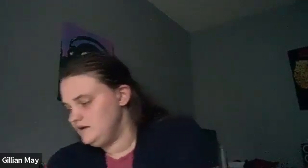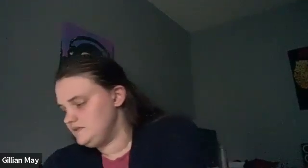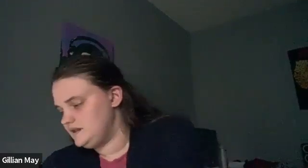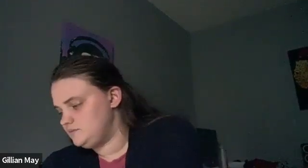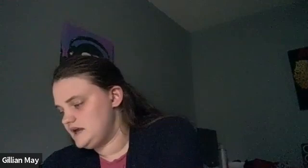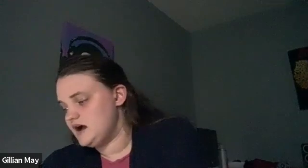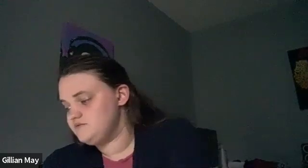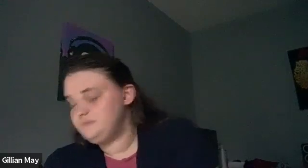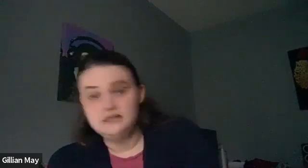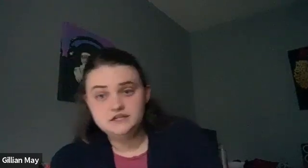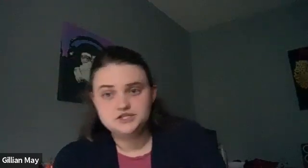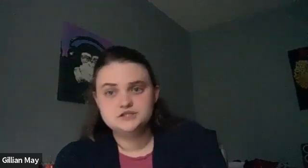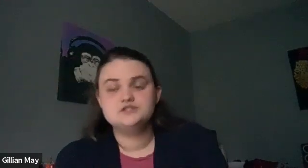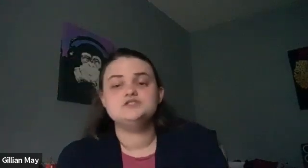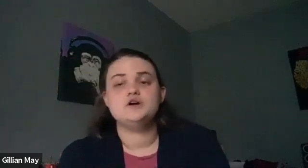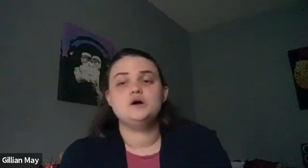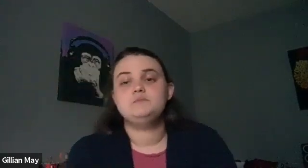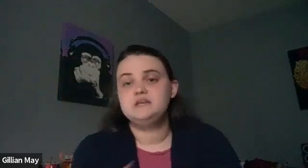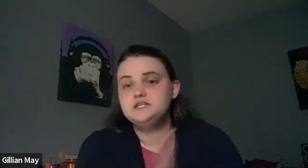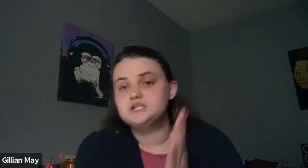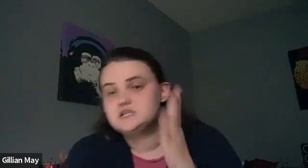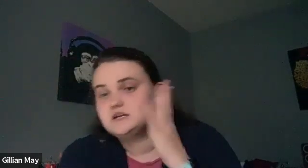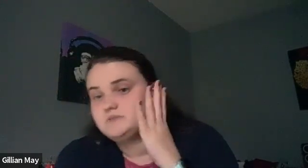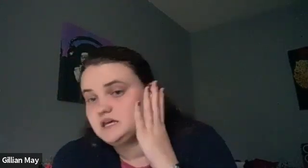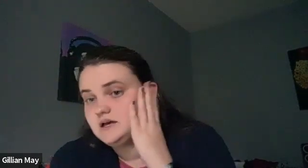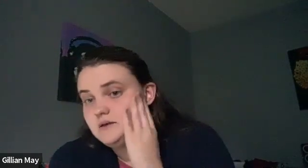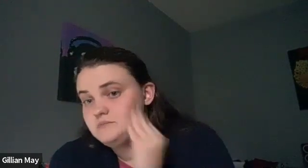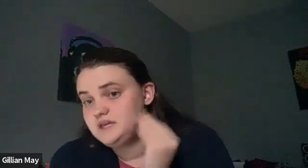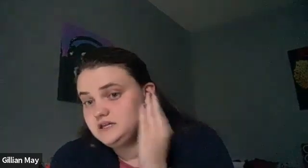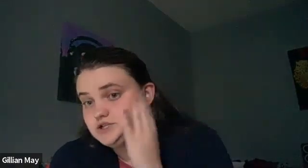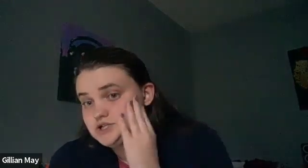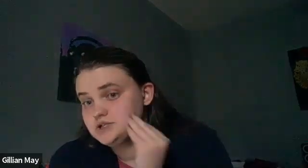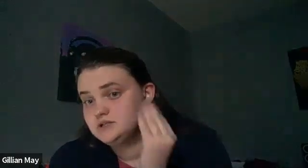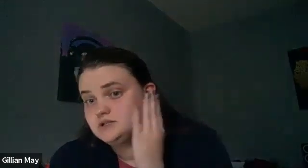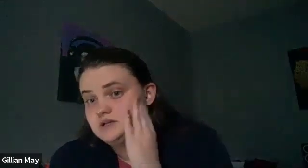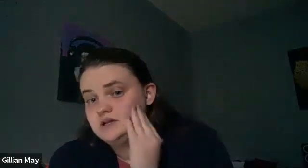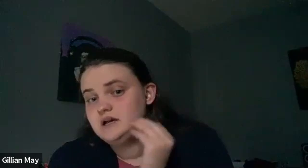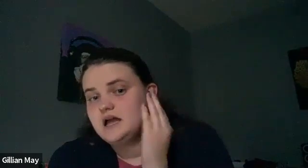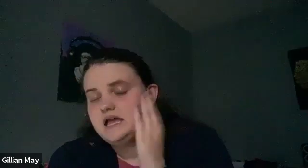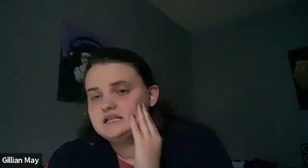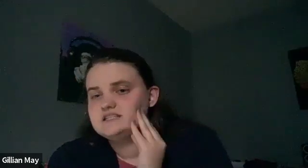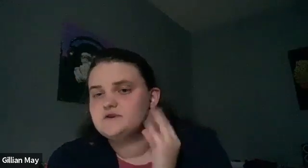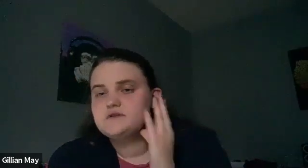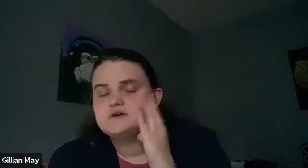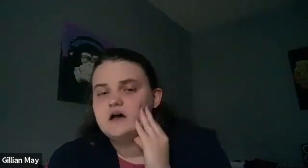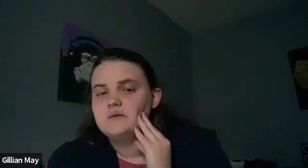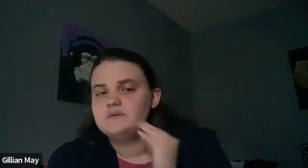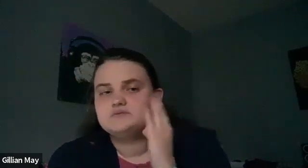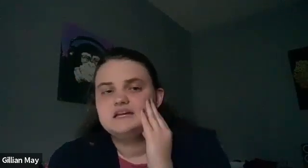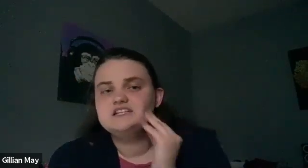Then we have peach. So peach is going to be peach. And it's for it's related to